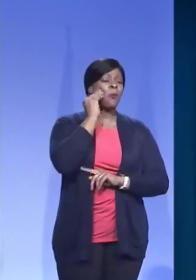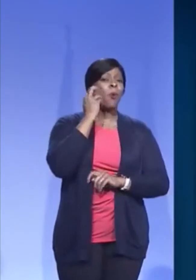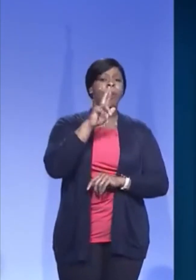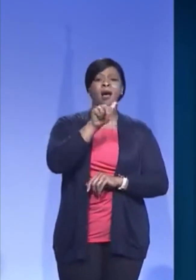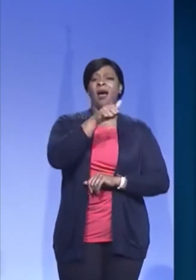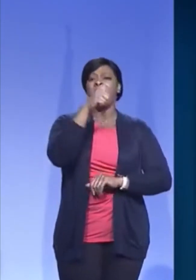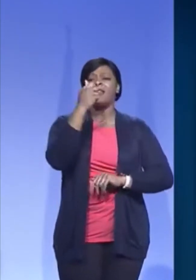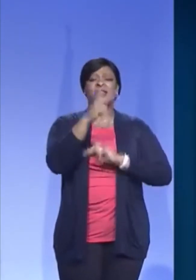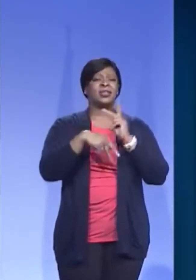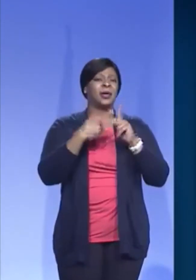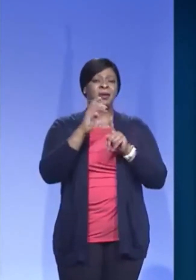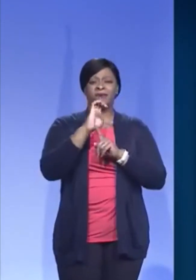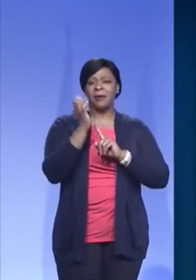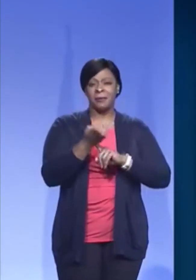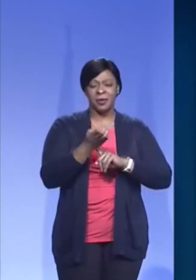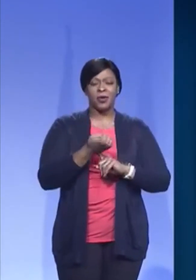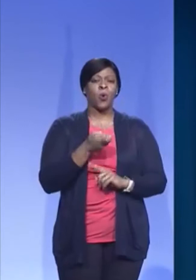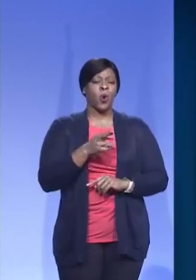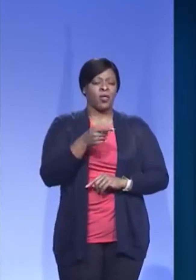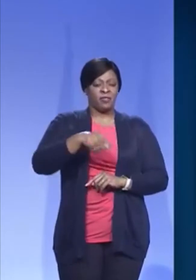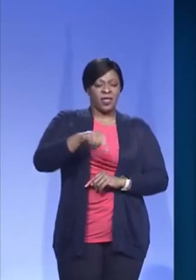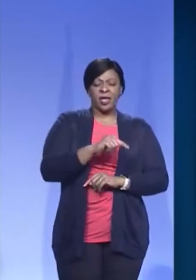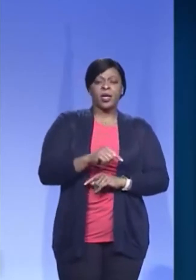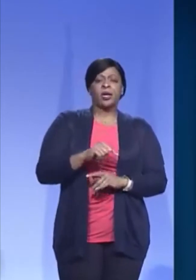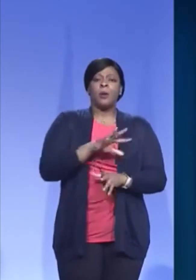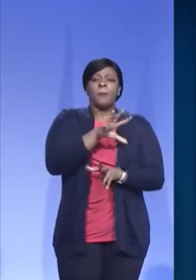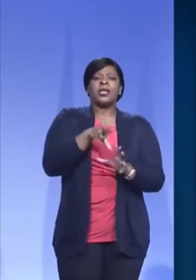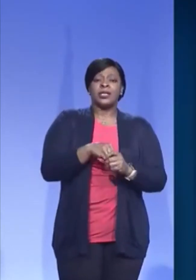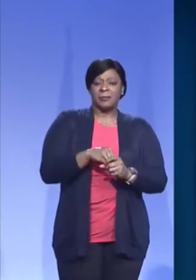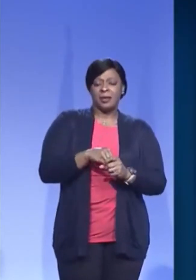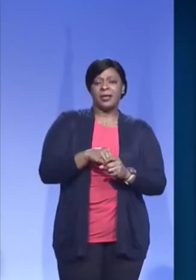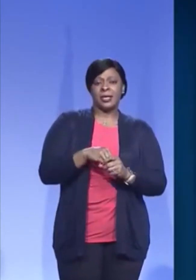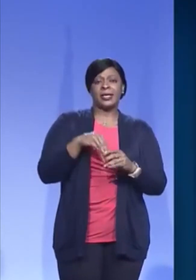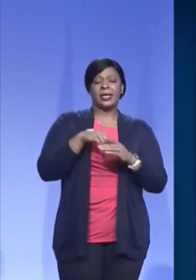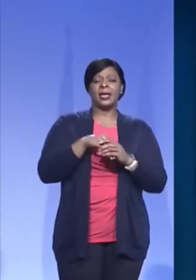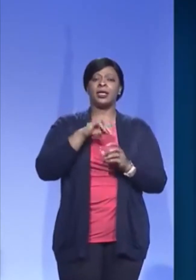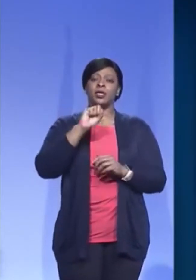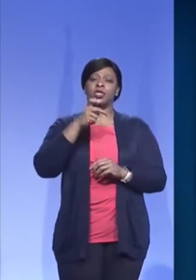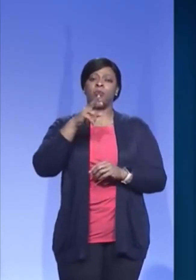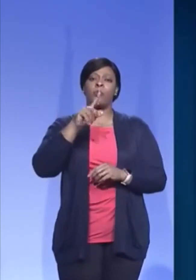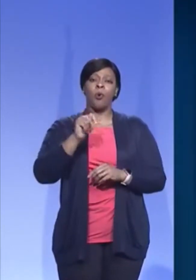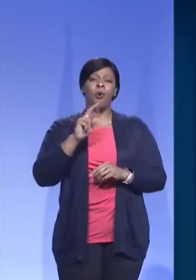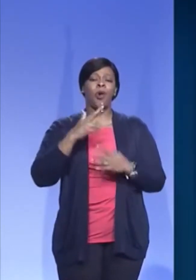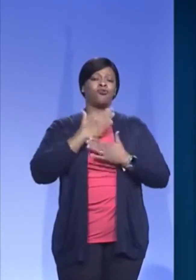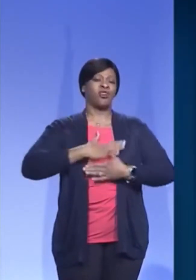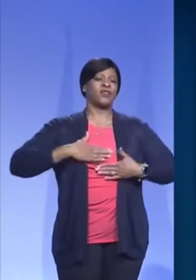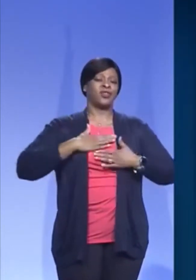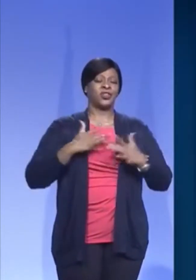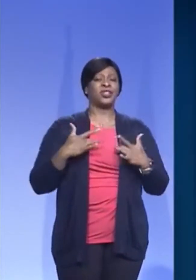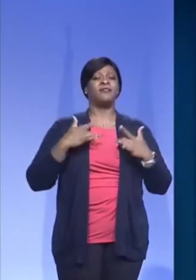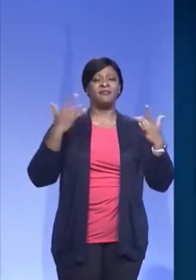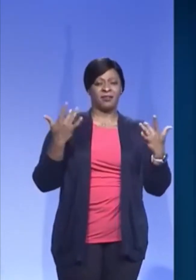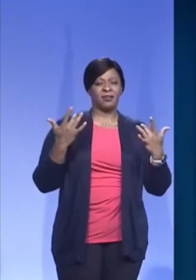other social setting, or they were participating in a sporting or recreational event.